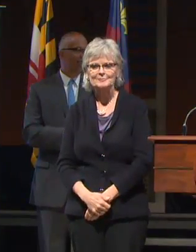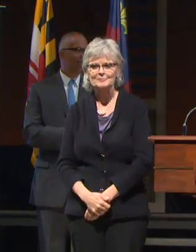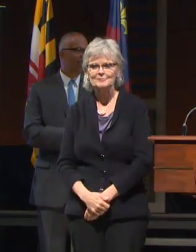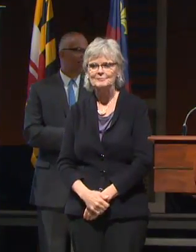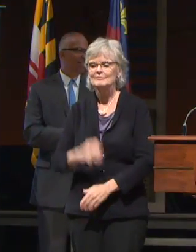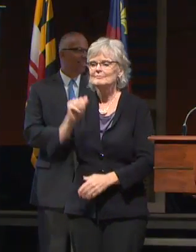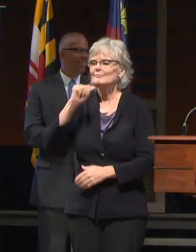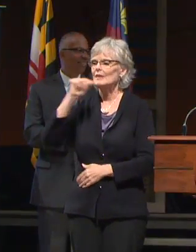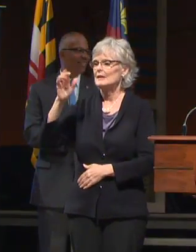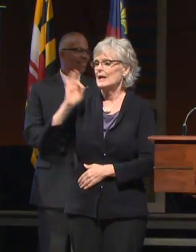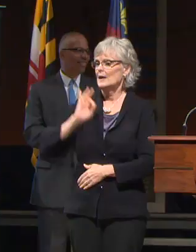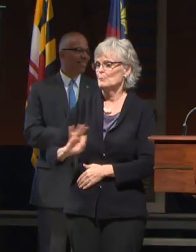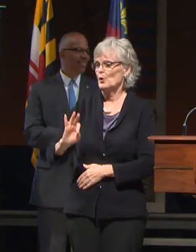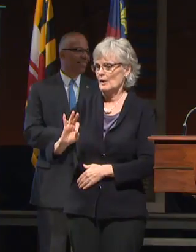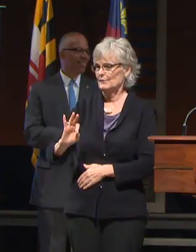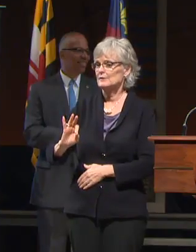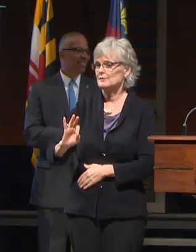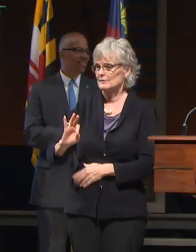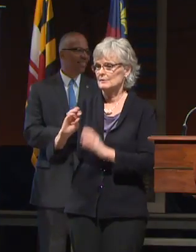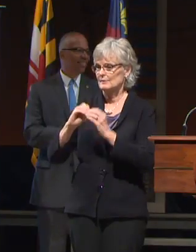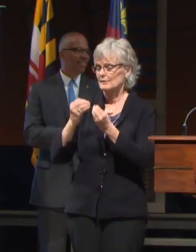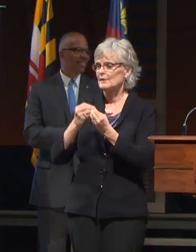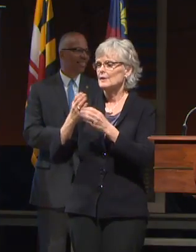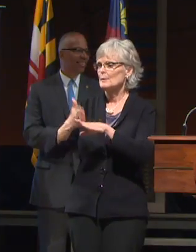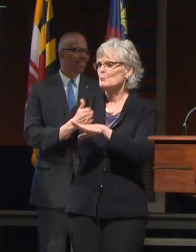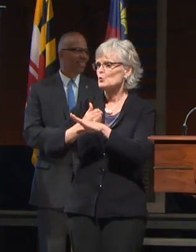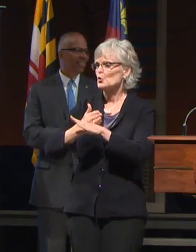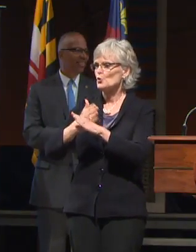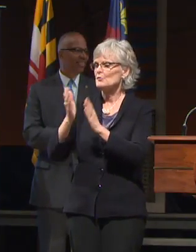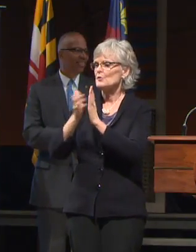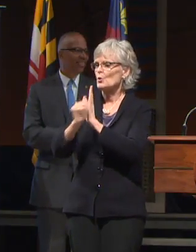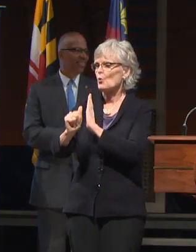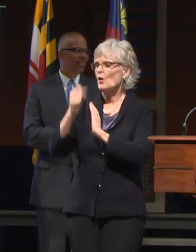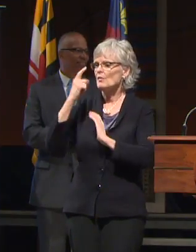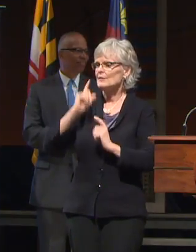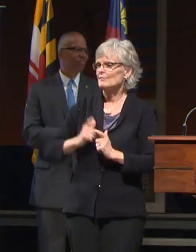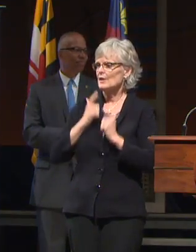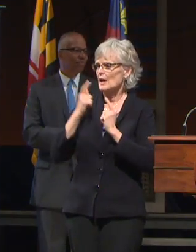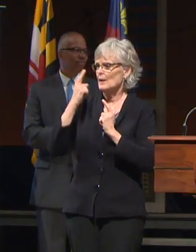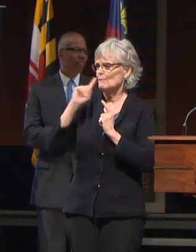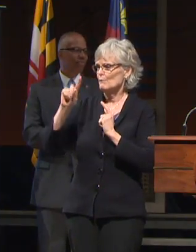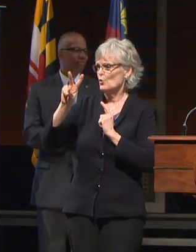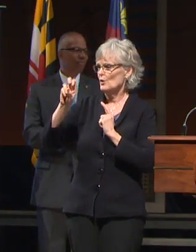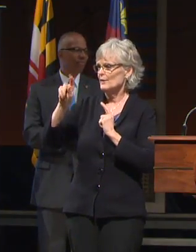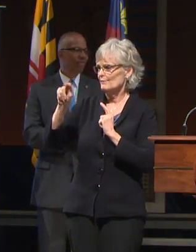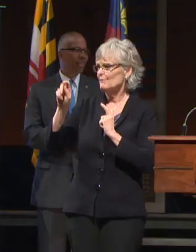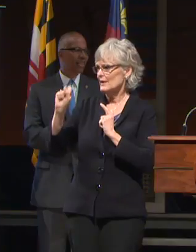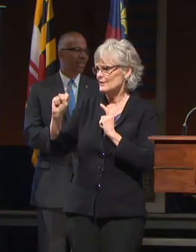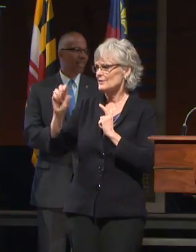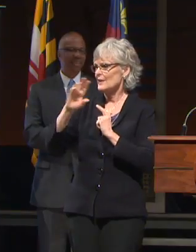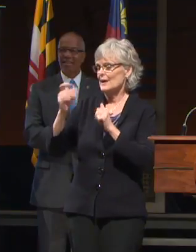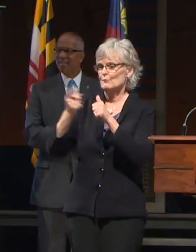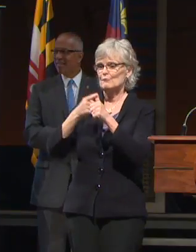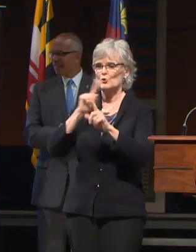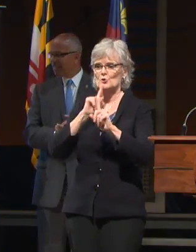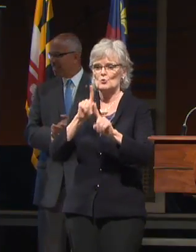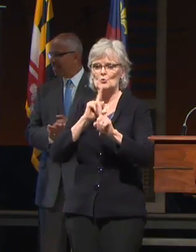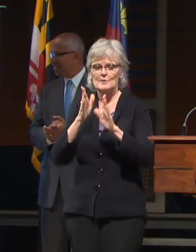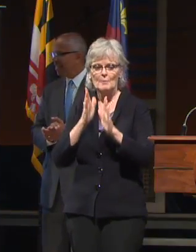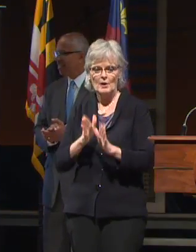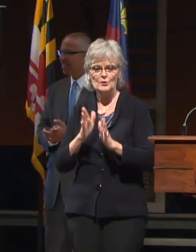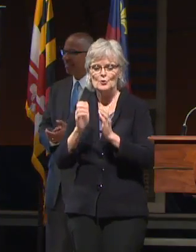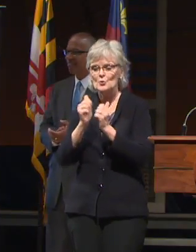is a nonprofit corporation that improves the quality of life for our nation's veterans of the U.S. military and first responders